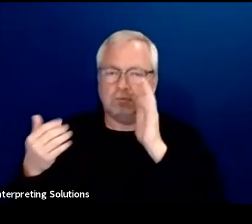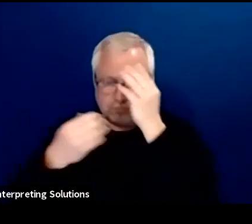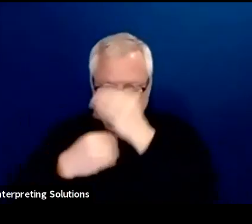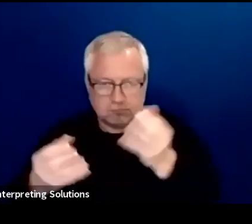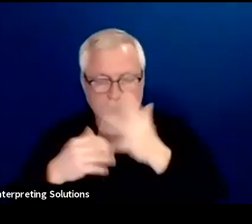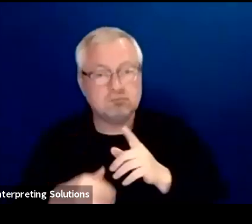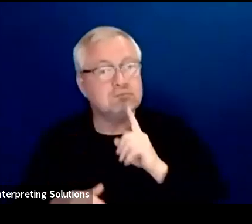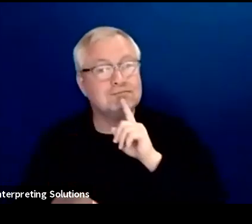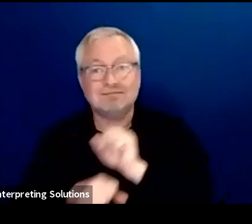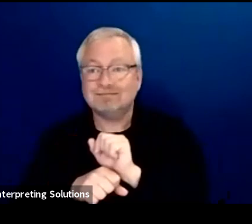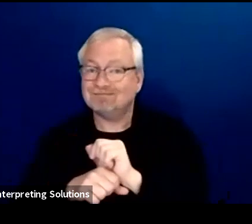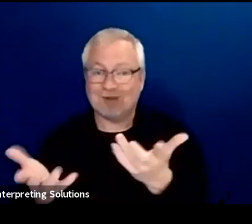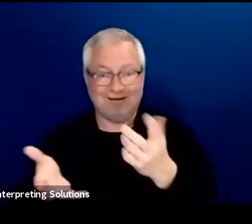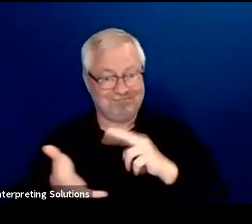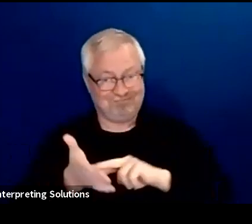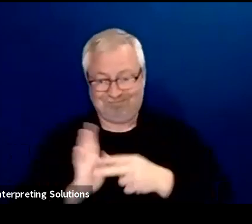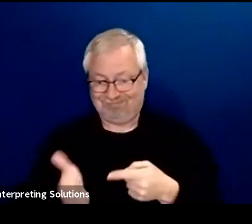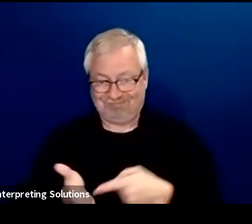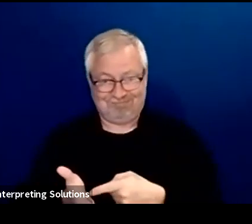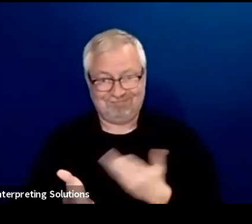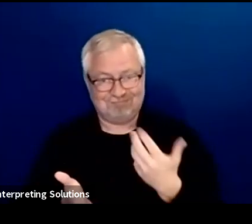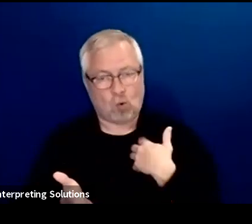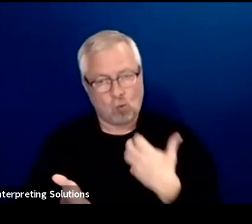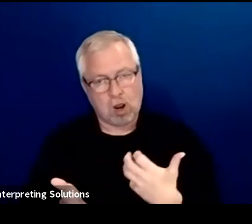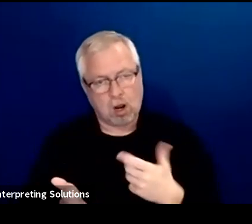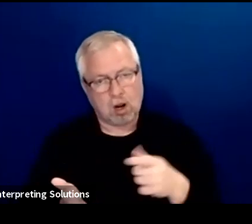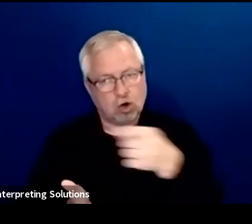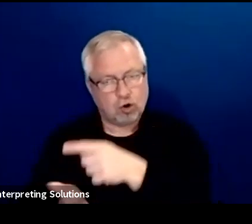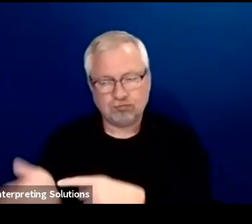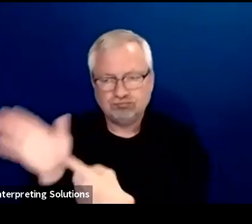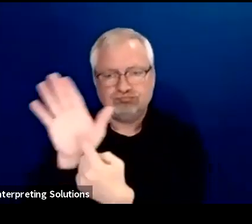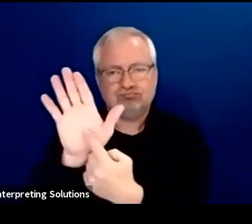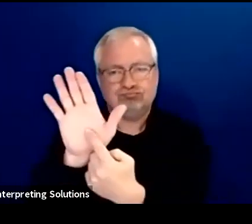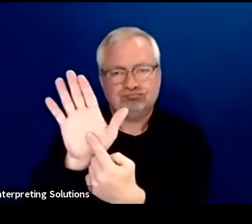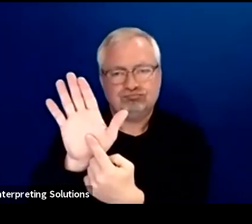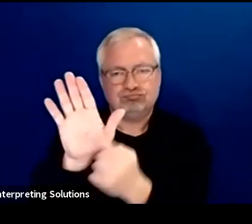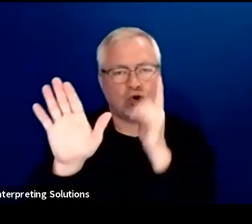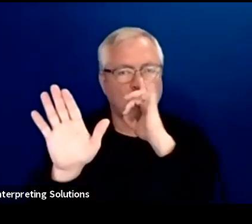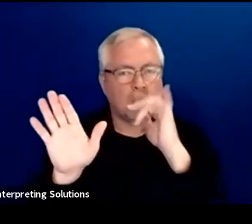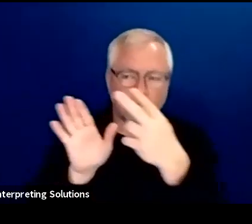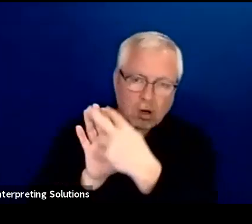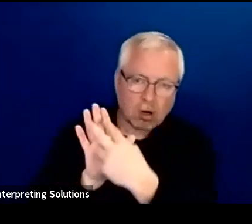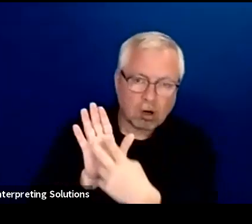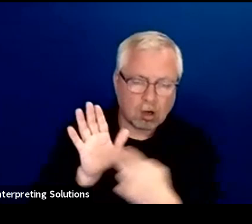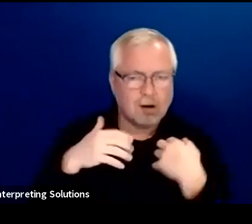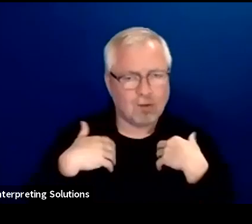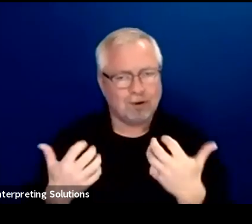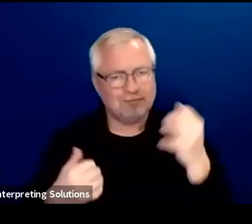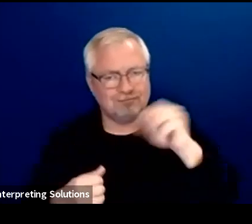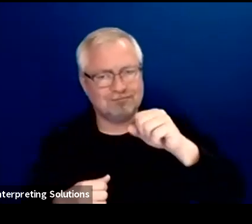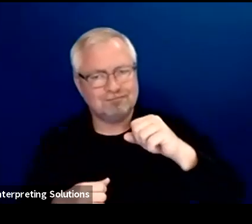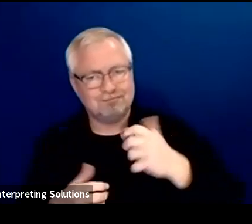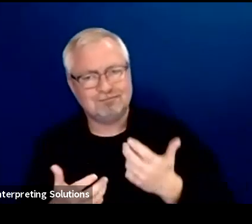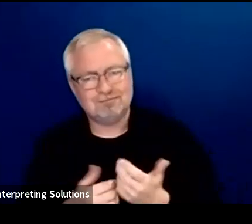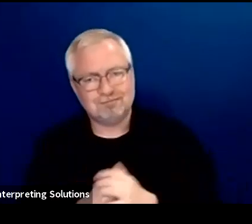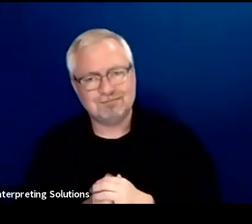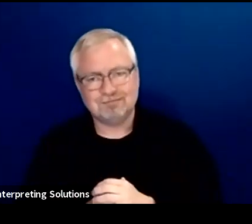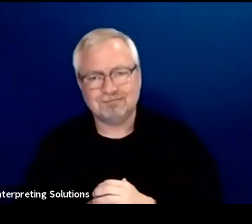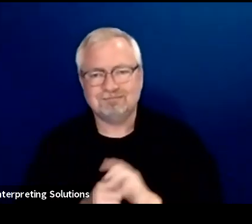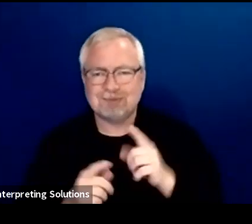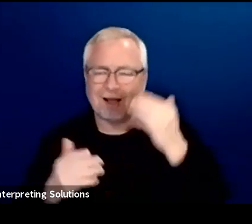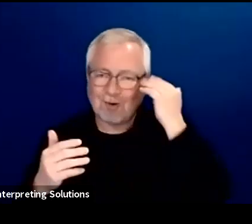to see kind of under the hood of that about what were the assumptions. We just are going to keep pleading for a judicious